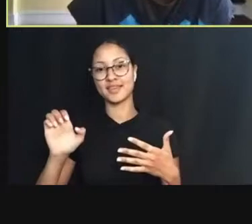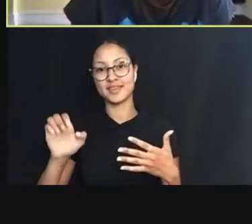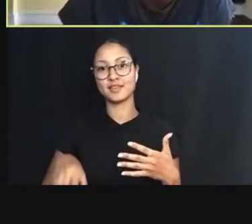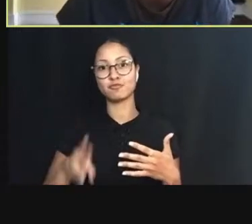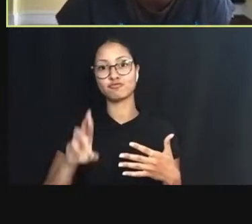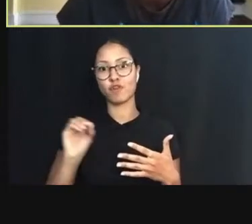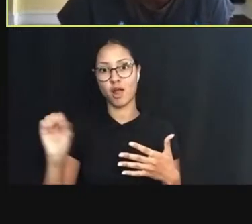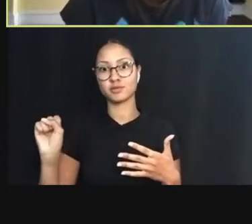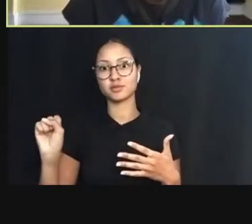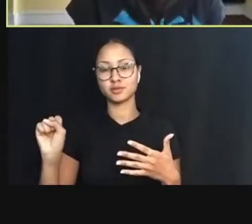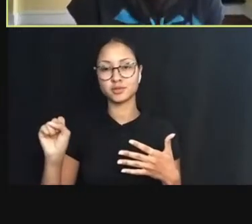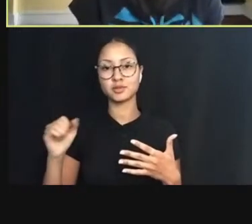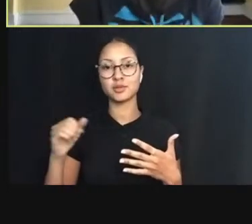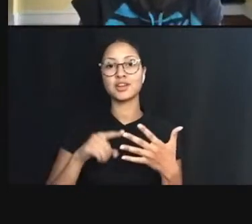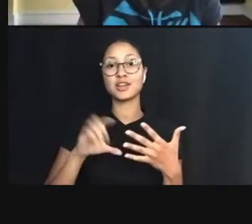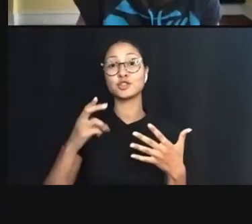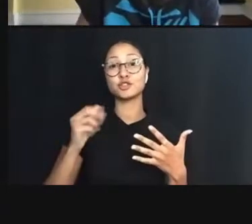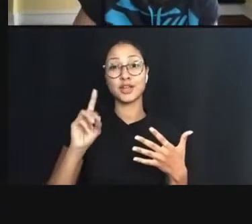Chadwick Boseman.